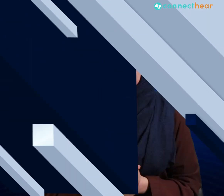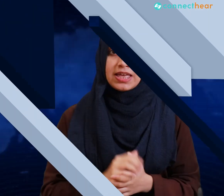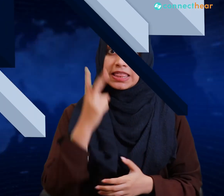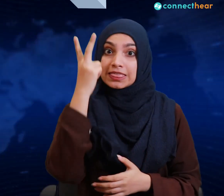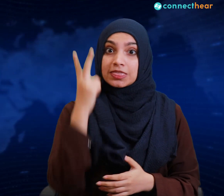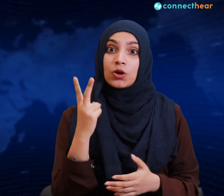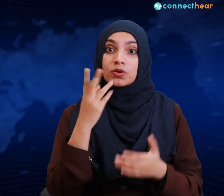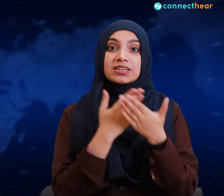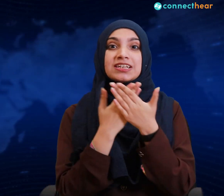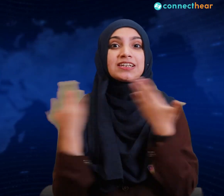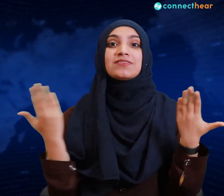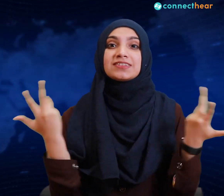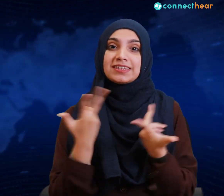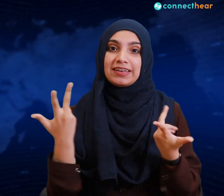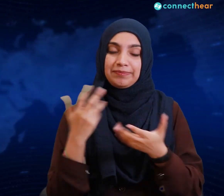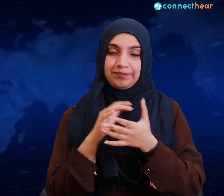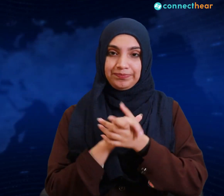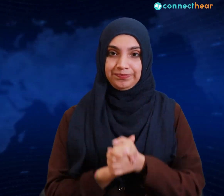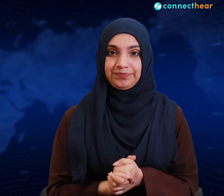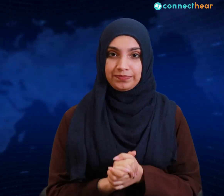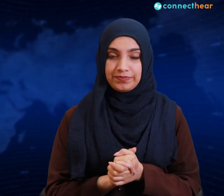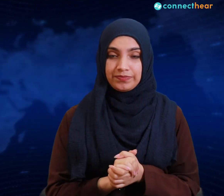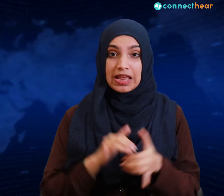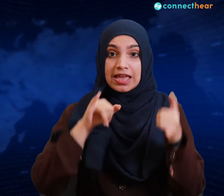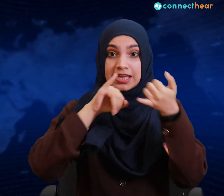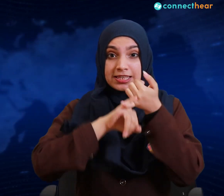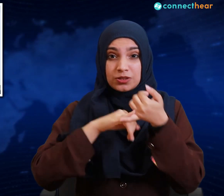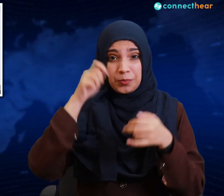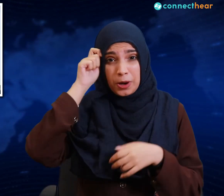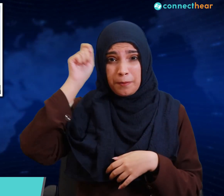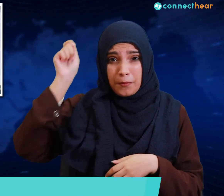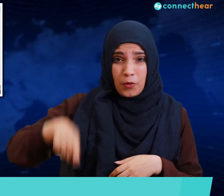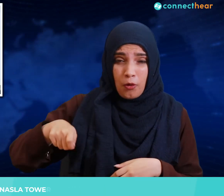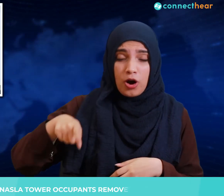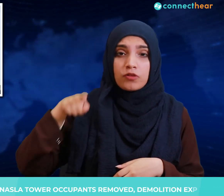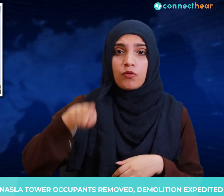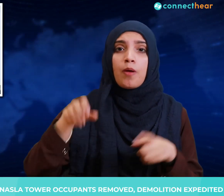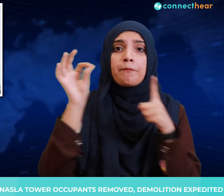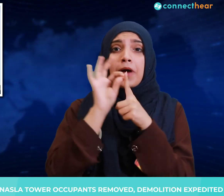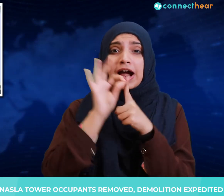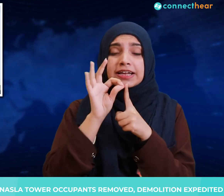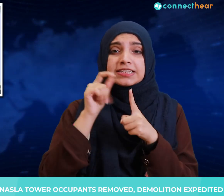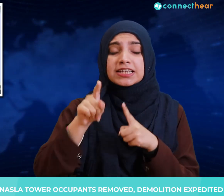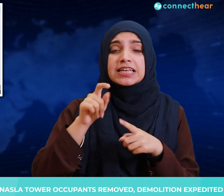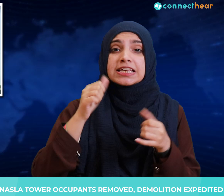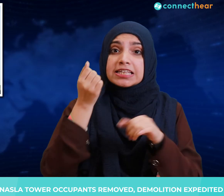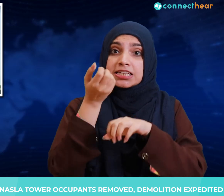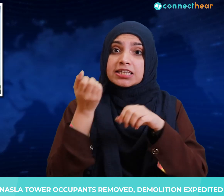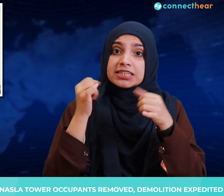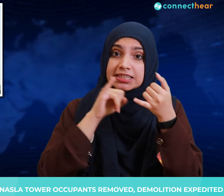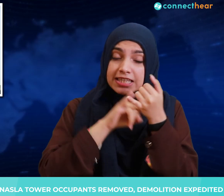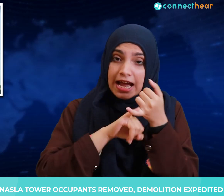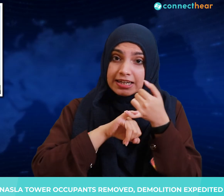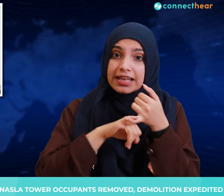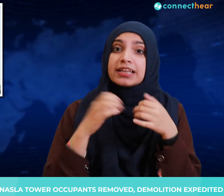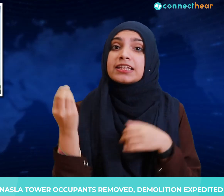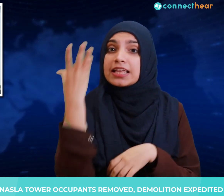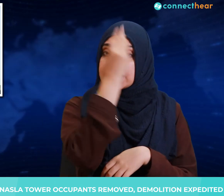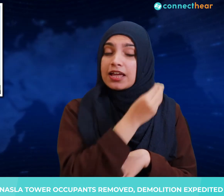The Supreme Court of Pakistan on Saturday directed Commissioner Karachi to remove occupants